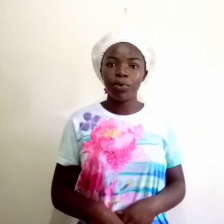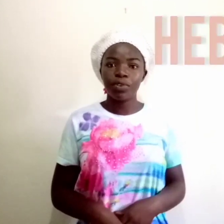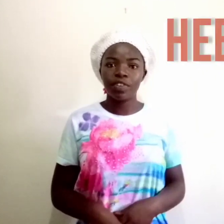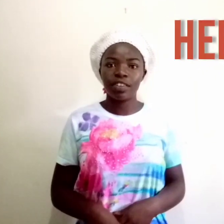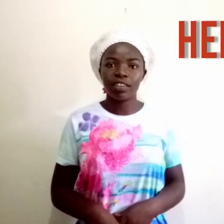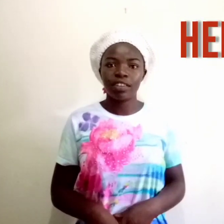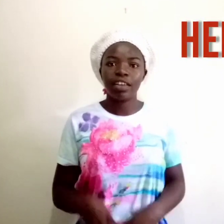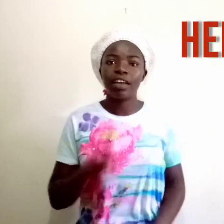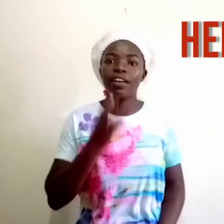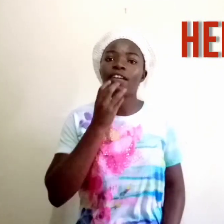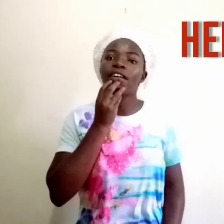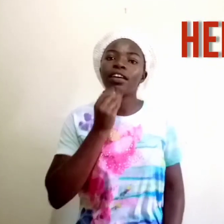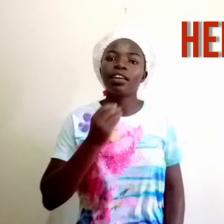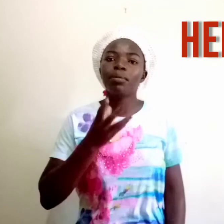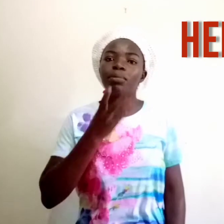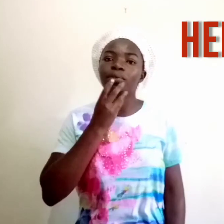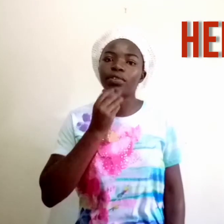Hebrews, Hebrews,